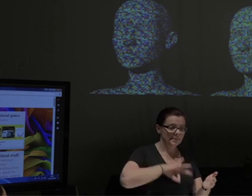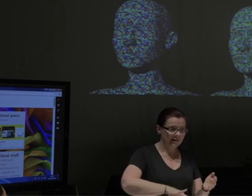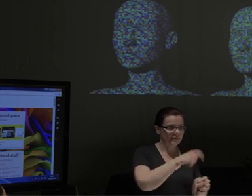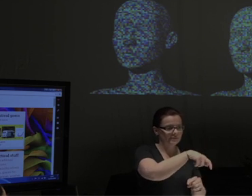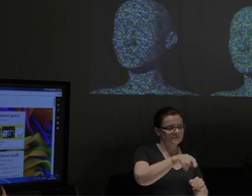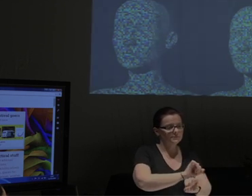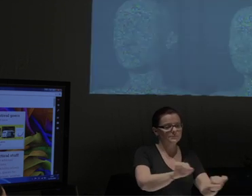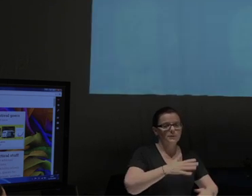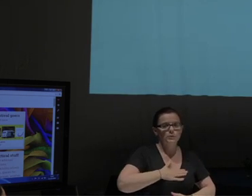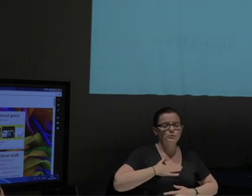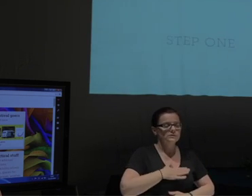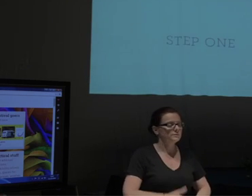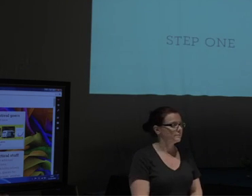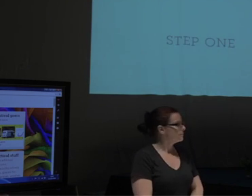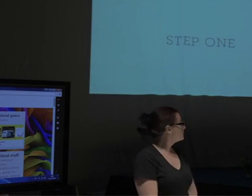on mood.